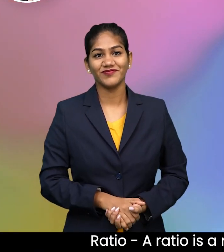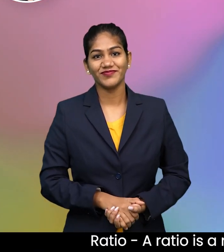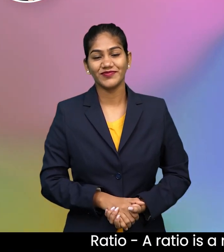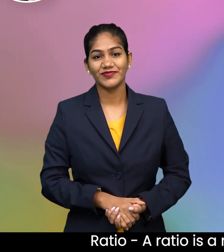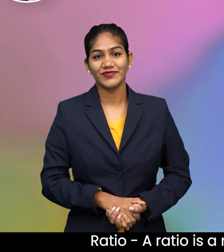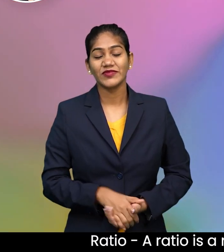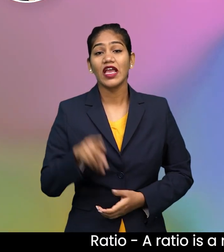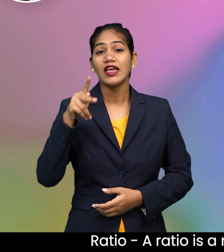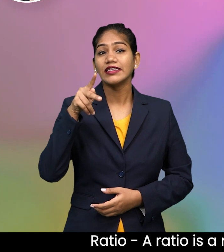Ratio.